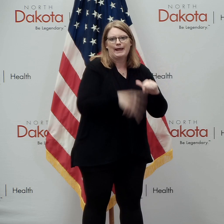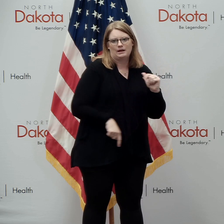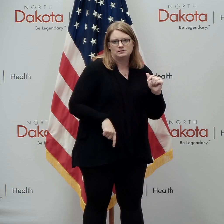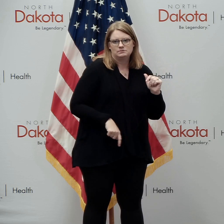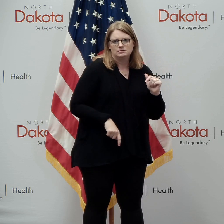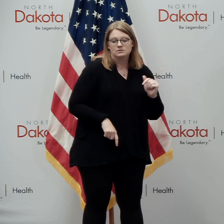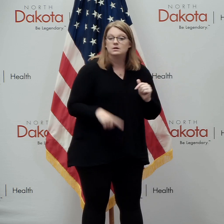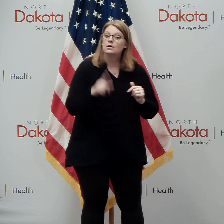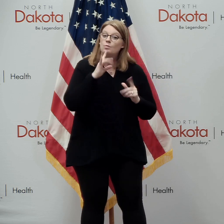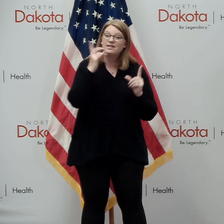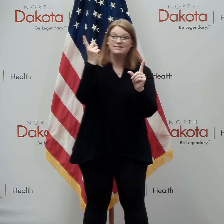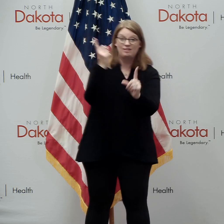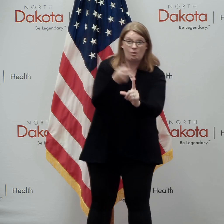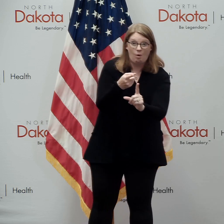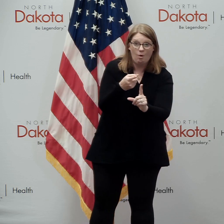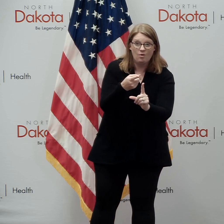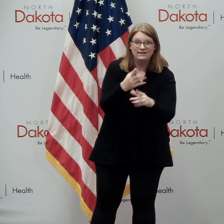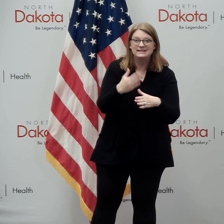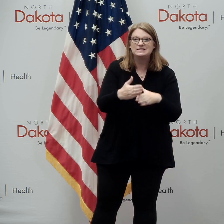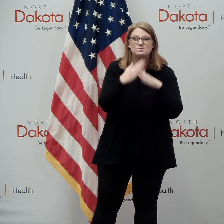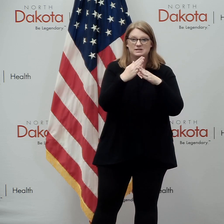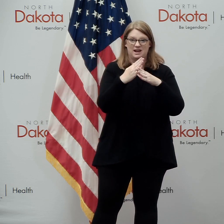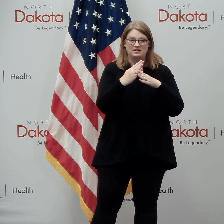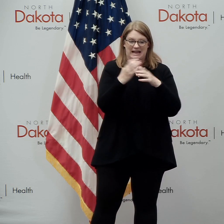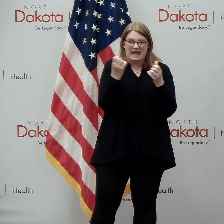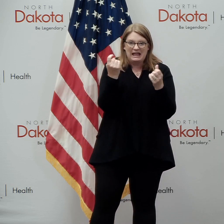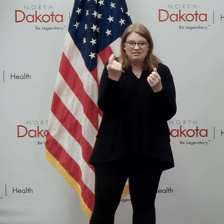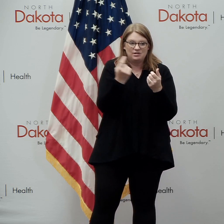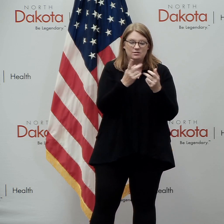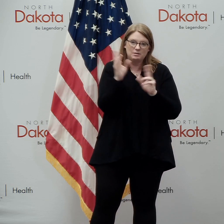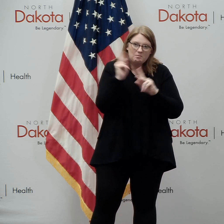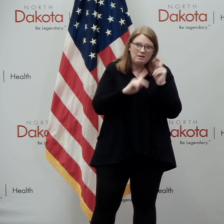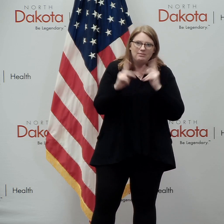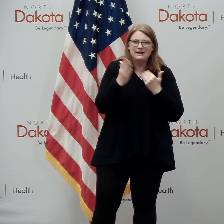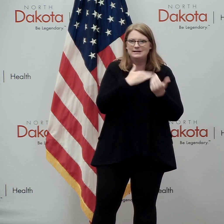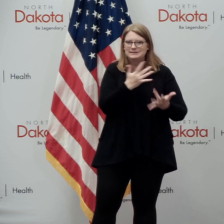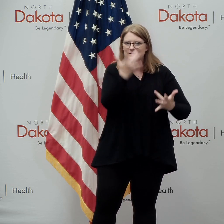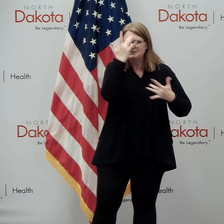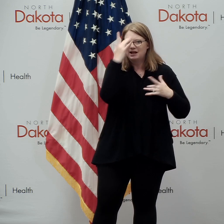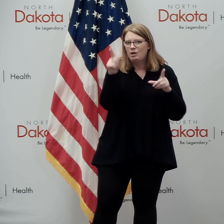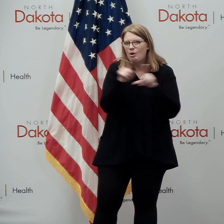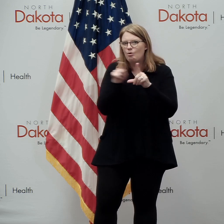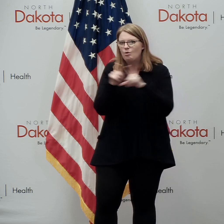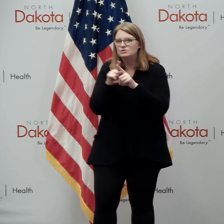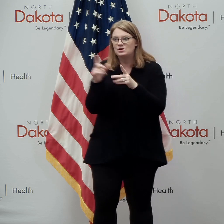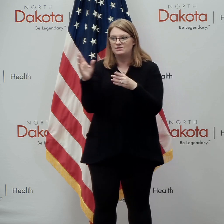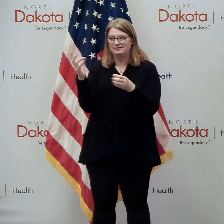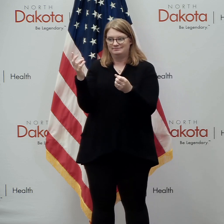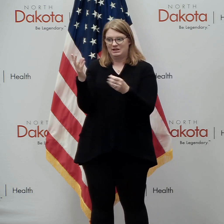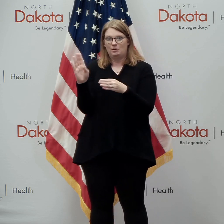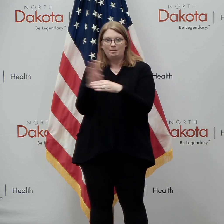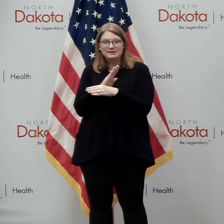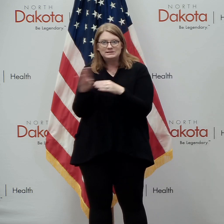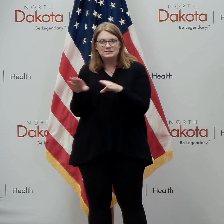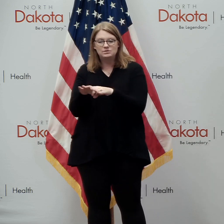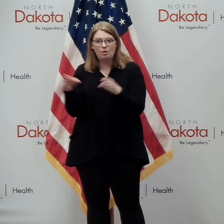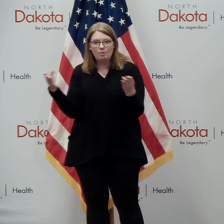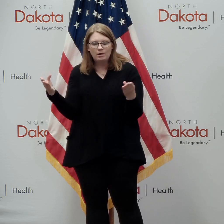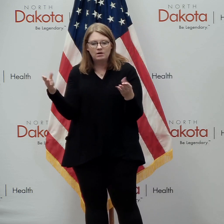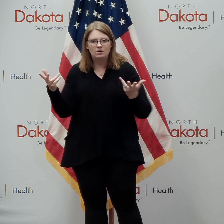along has been to protect the most vulnerable and keep things open. But for us to do that, we require everyone to